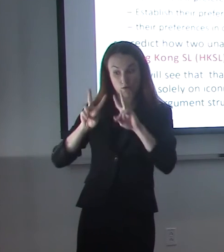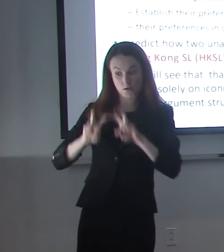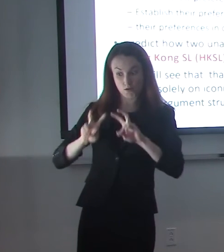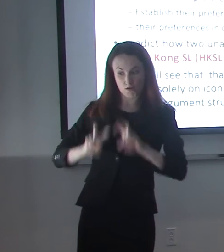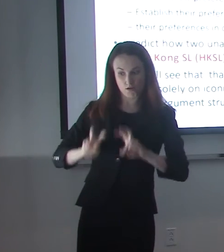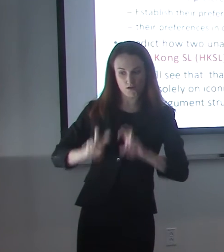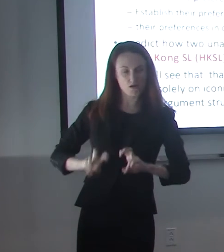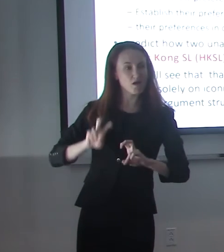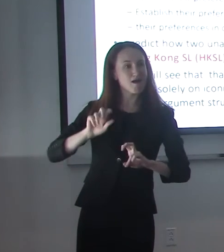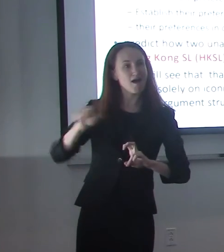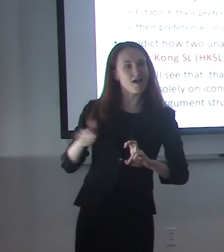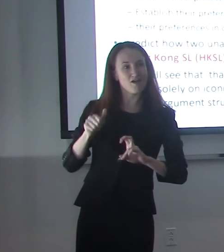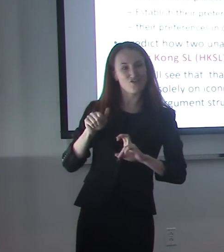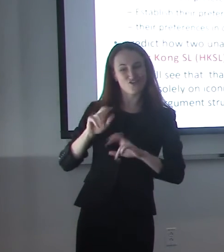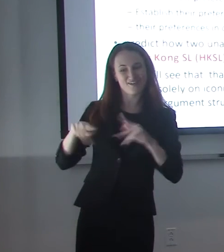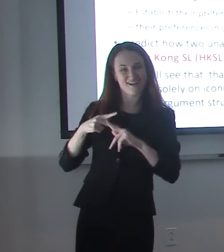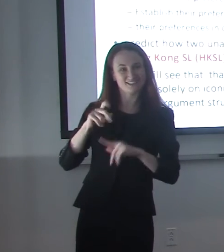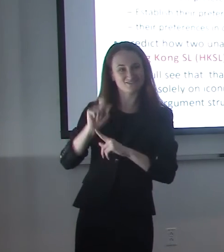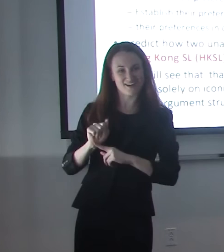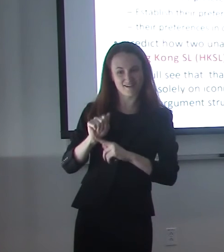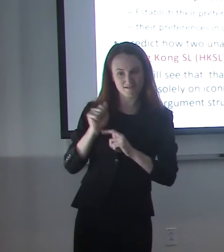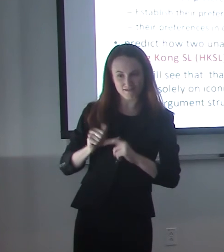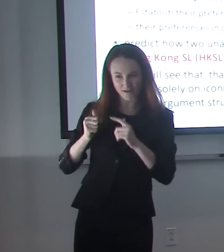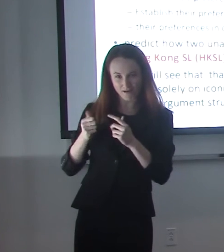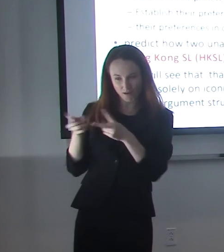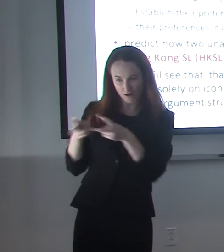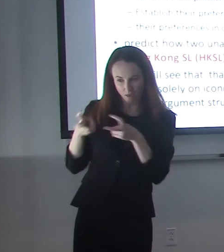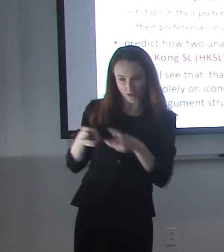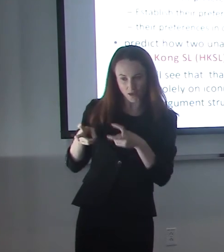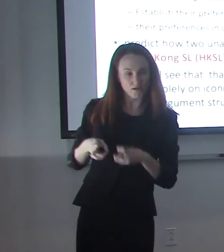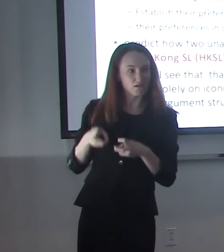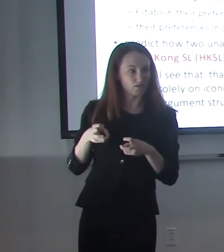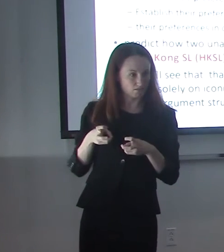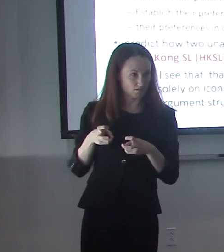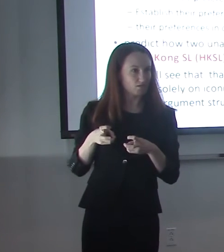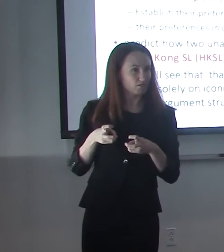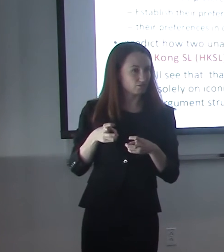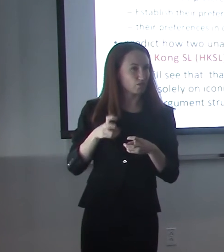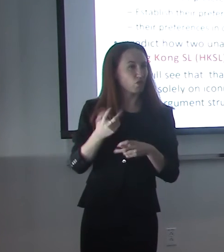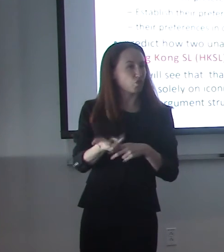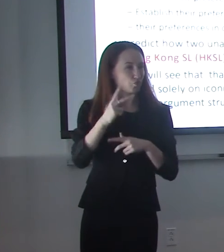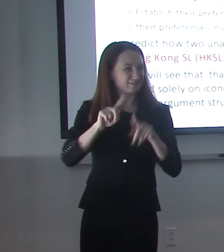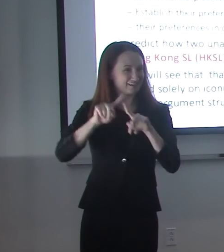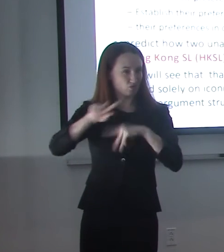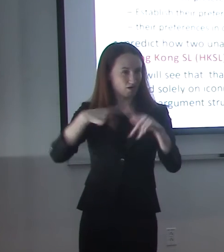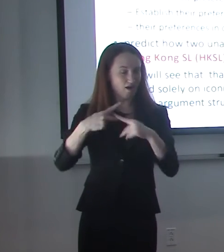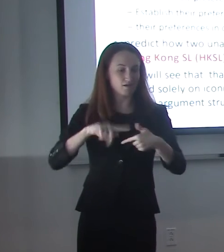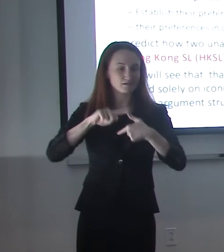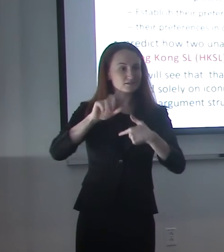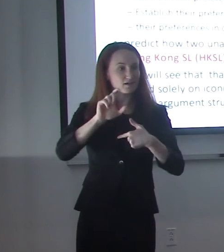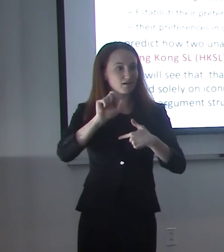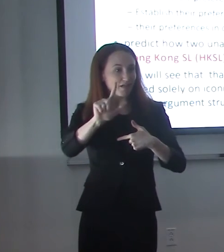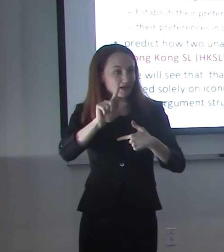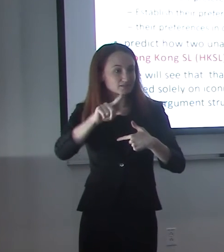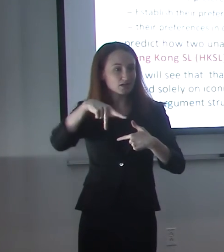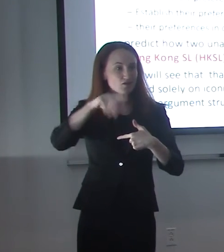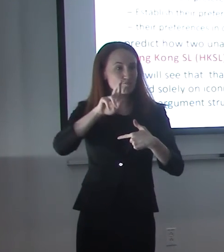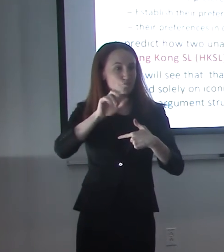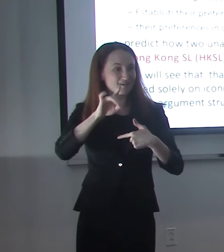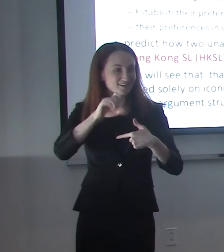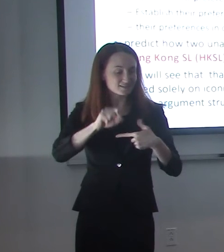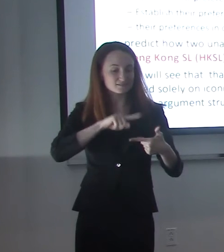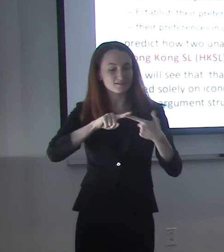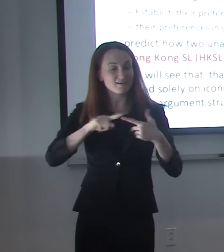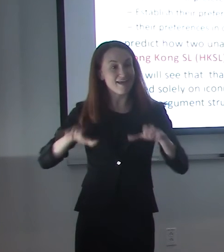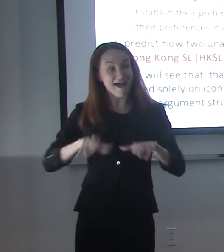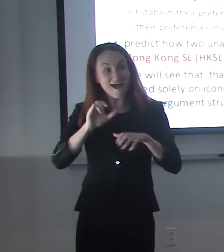of data in the language, of those 3 different types of data that I wanted to look at: the classifier predicates, the act-on verbs,